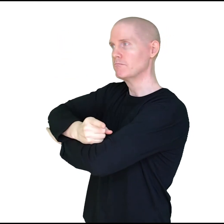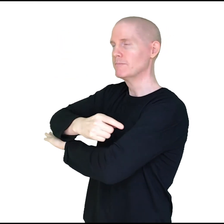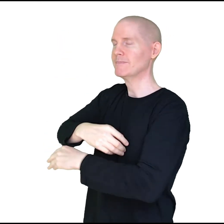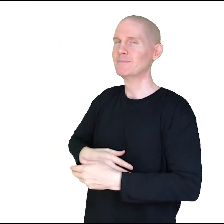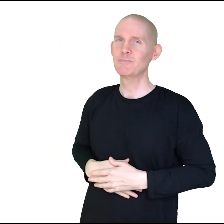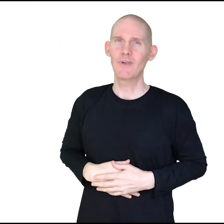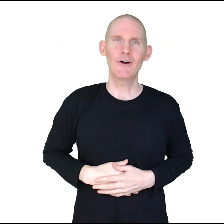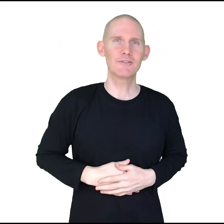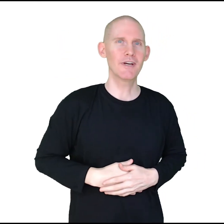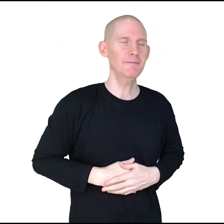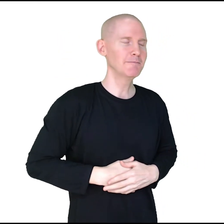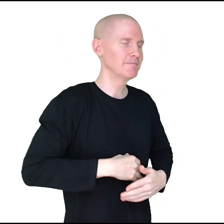Other side.